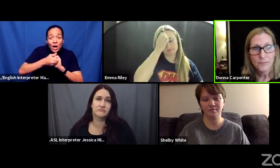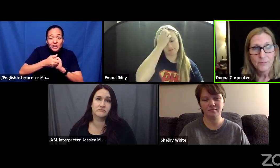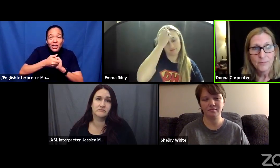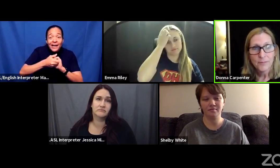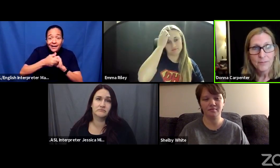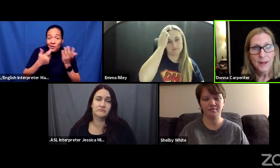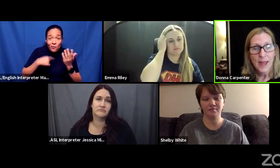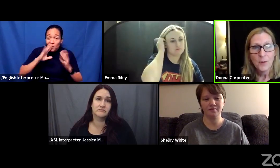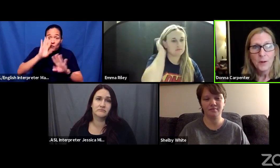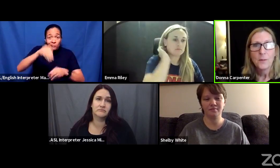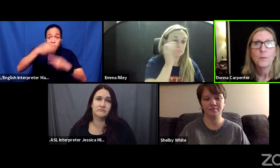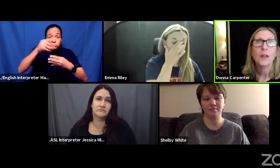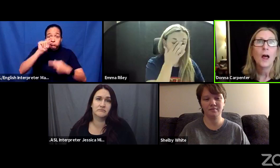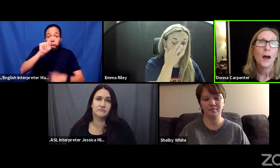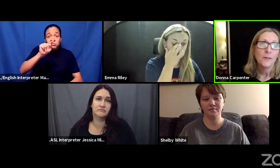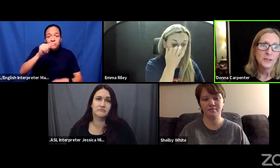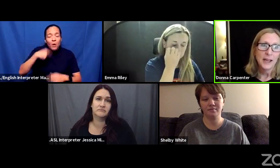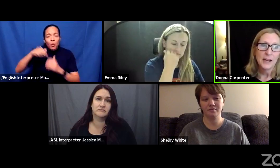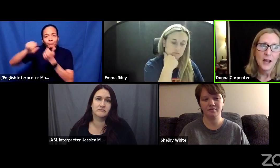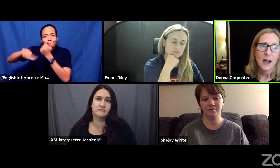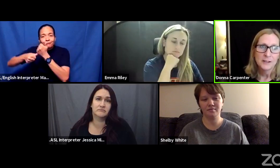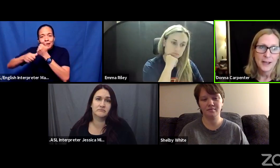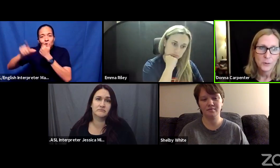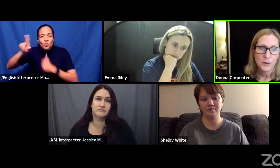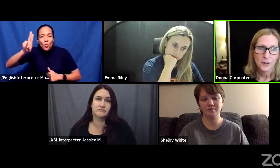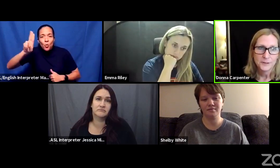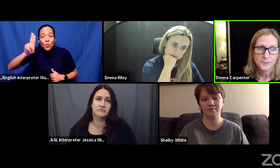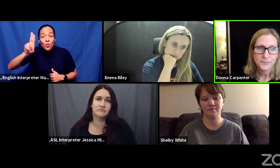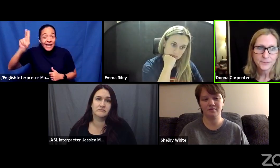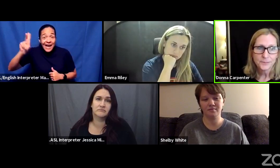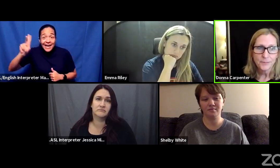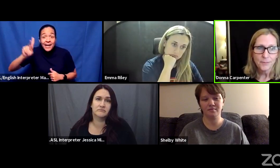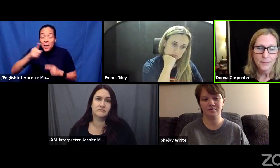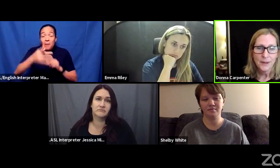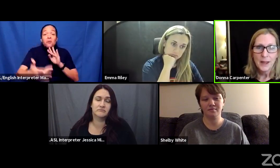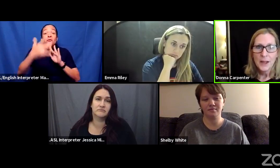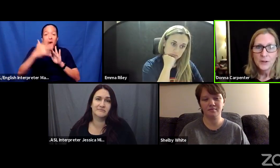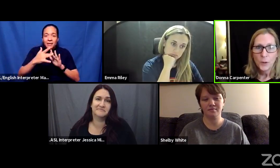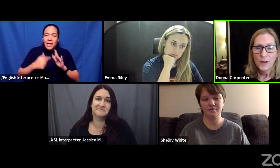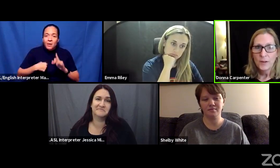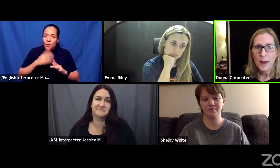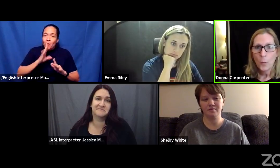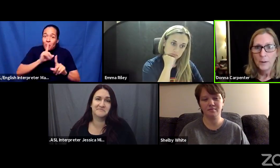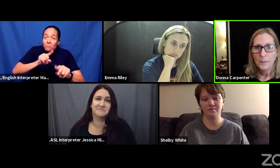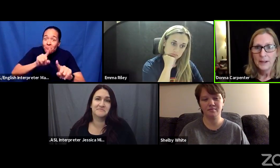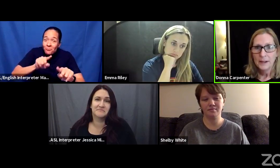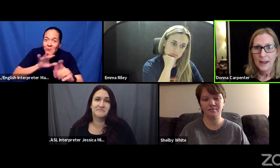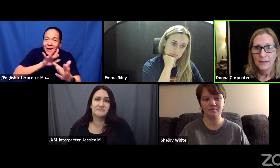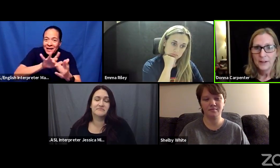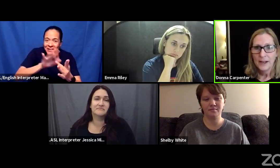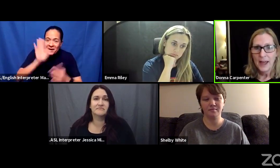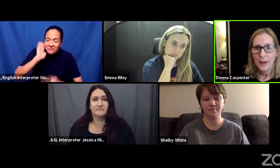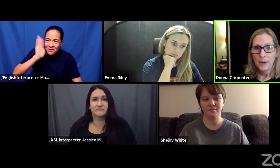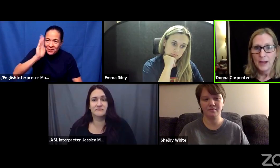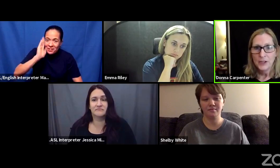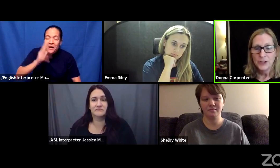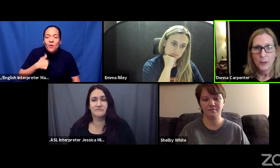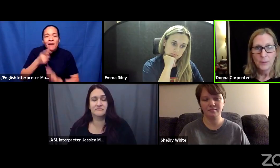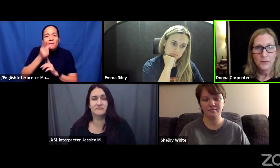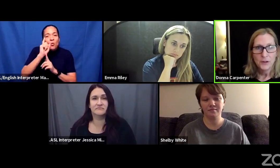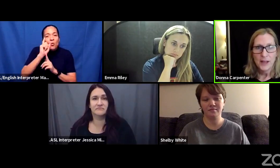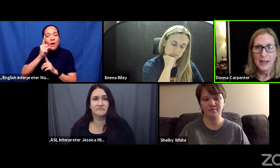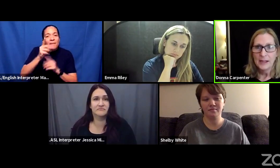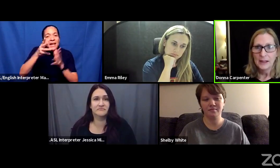Kentucky, and we would love to get in contact with you. So we have about 1 minute left, and Emma